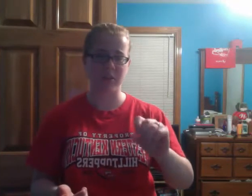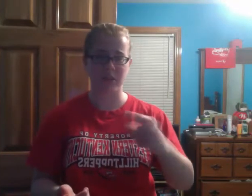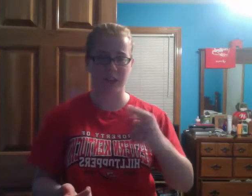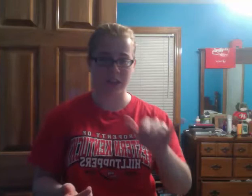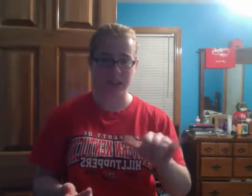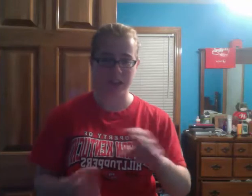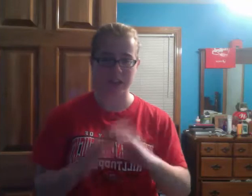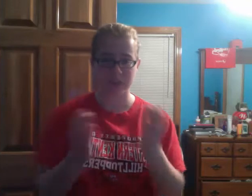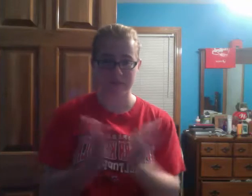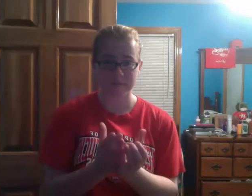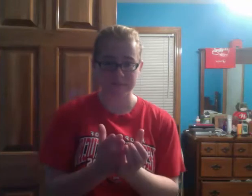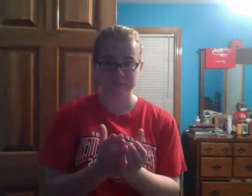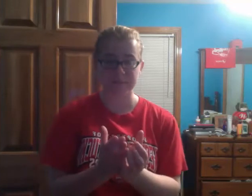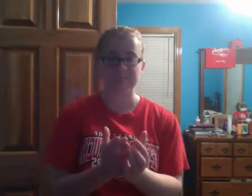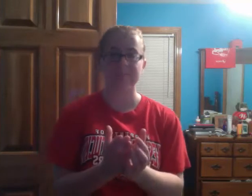psychology class,